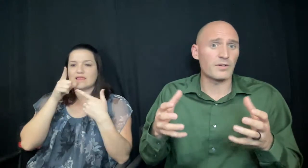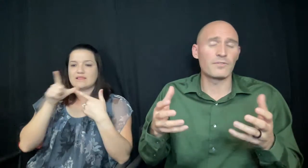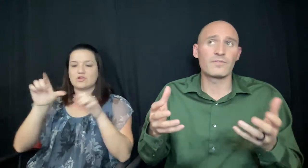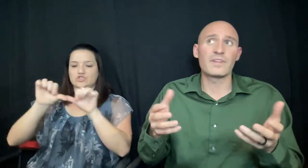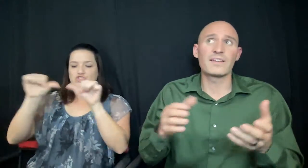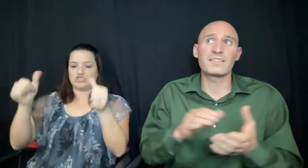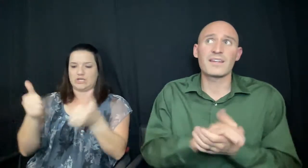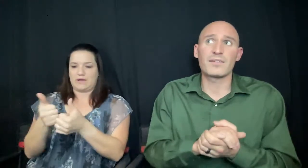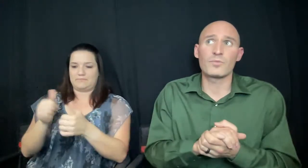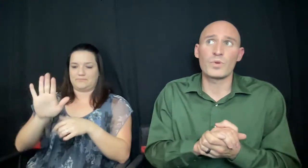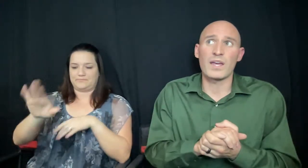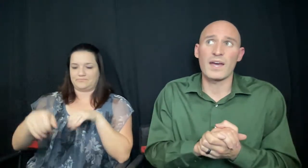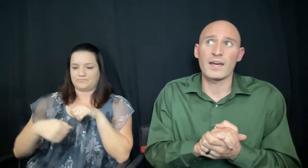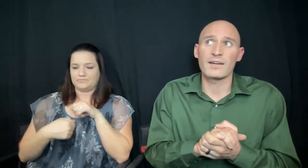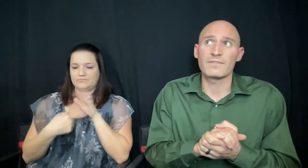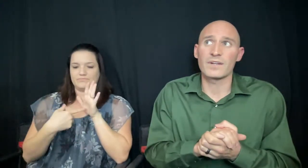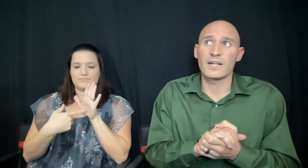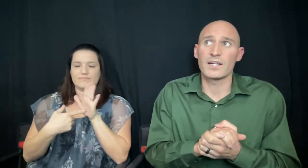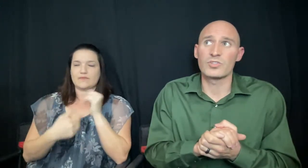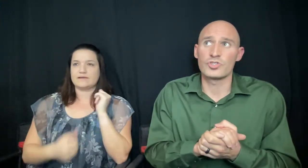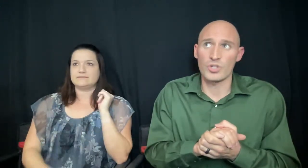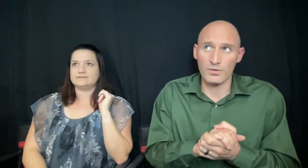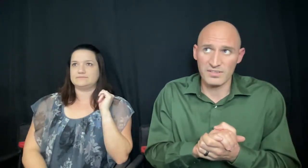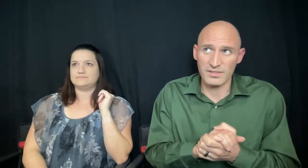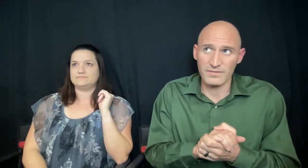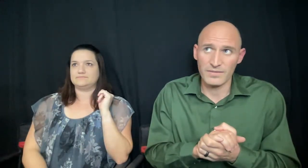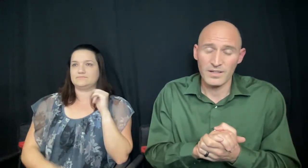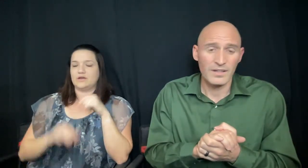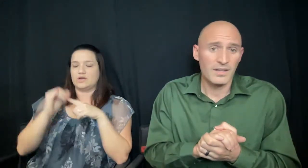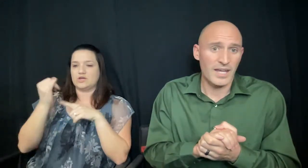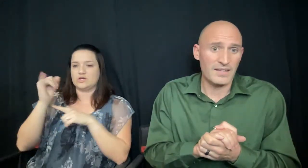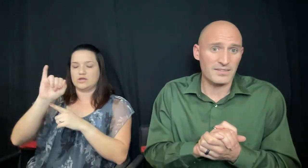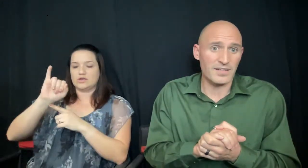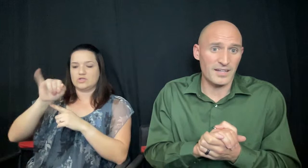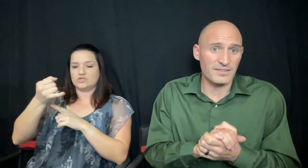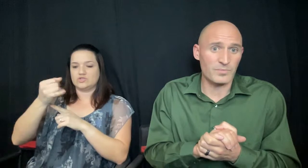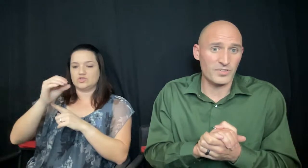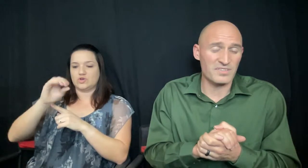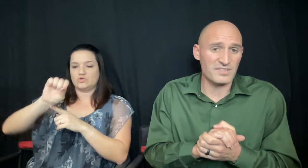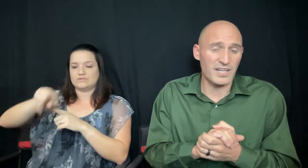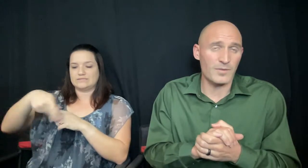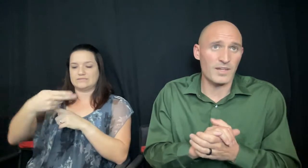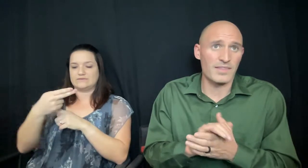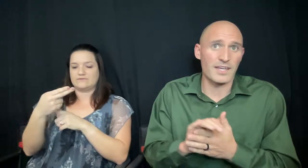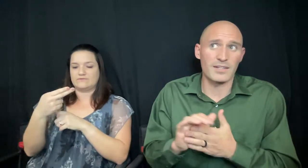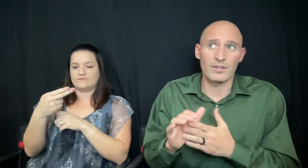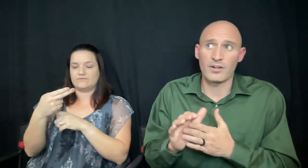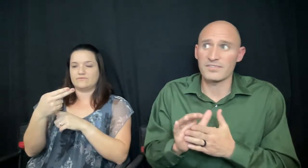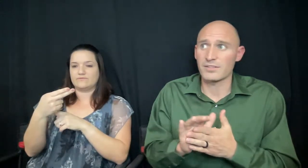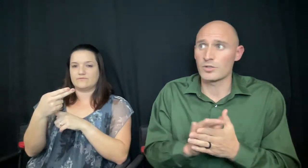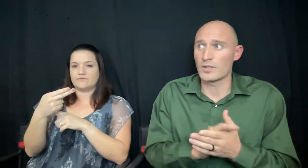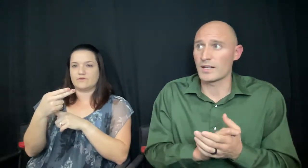So let's say we have Joseph as a person's name, and then